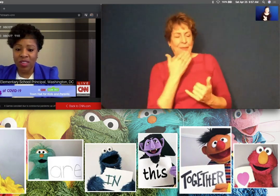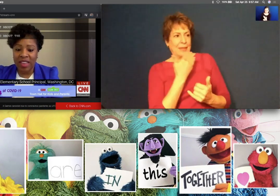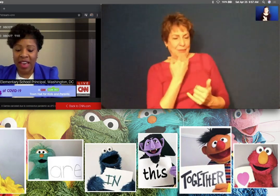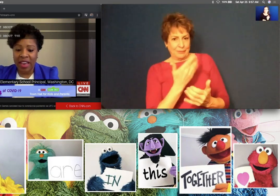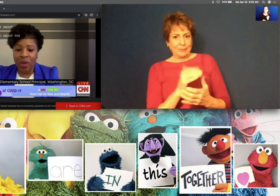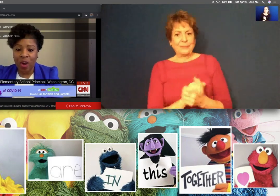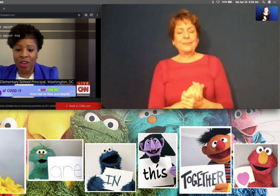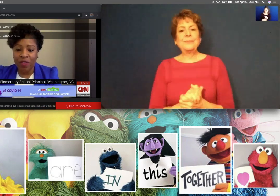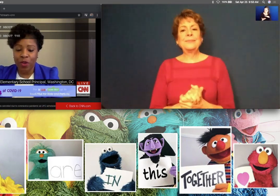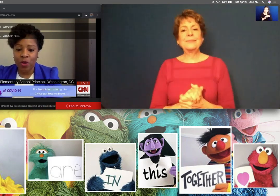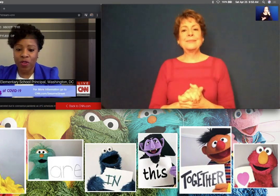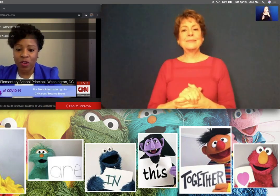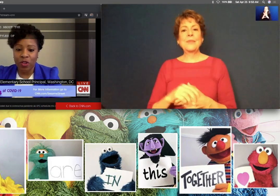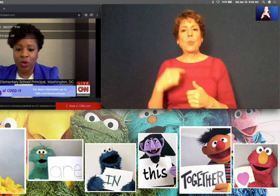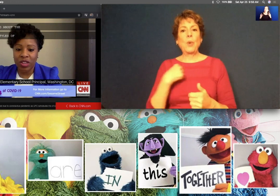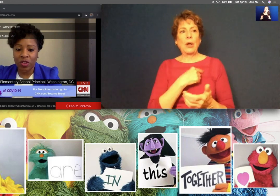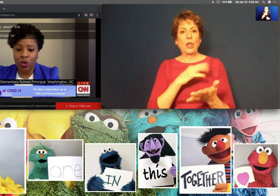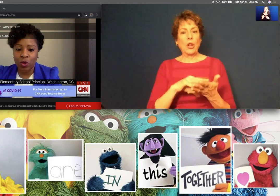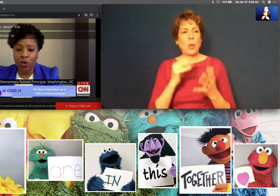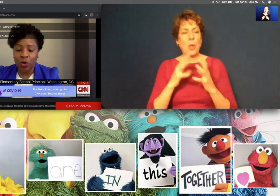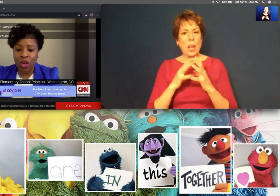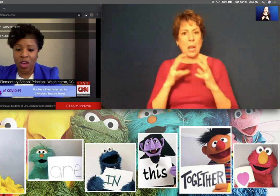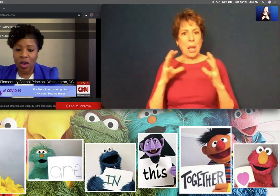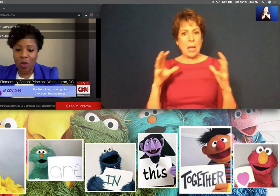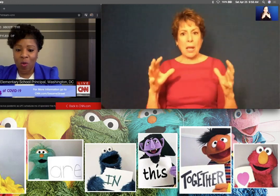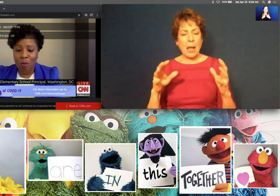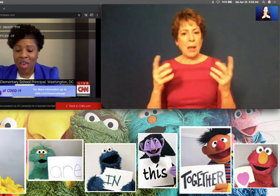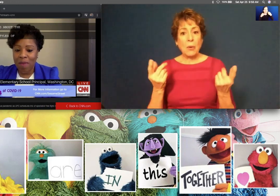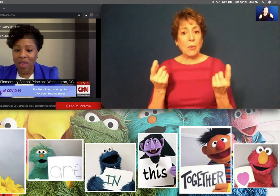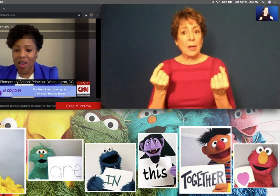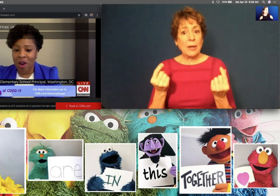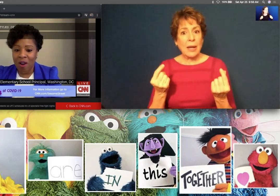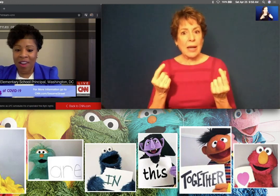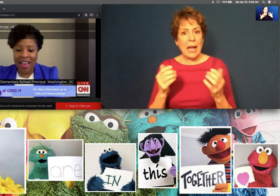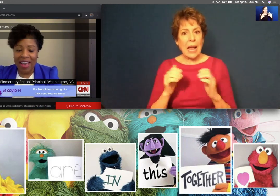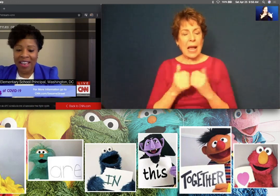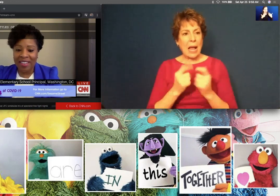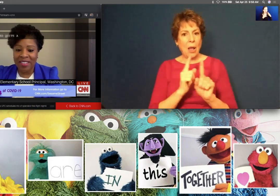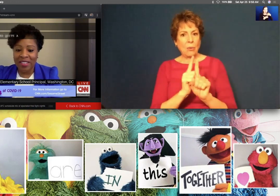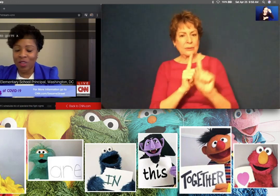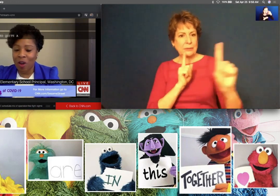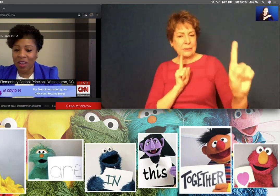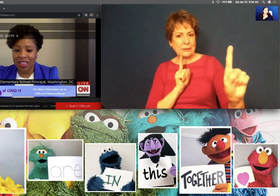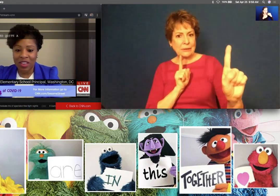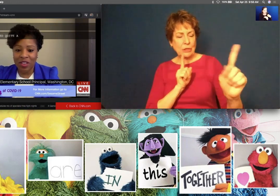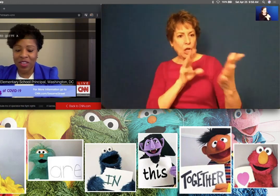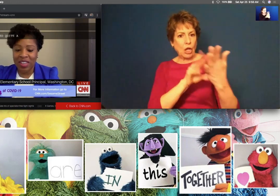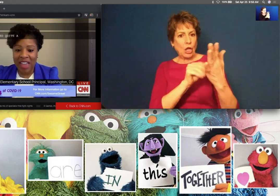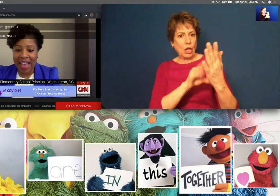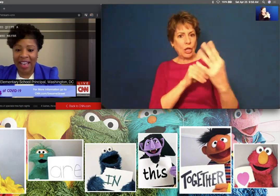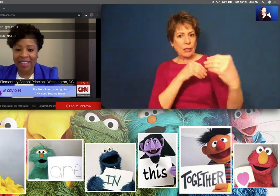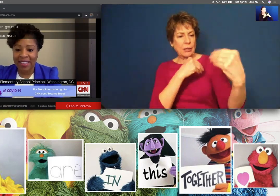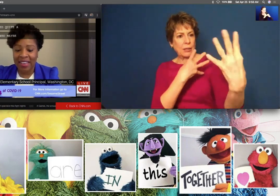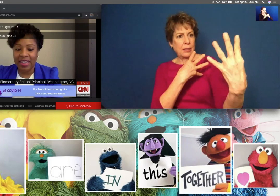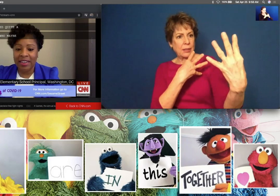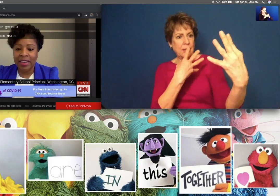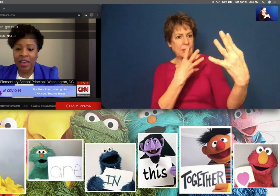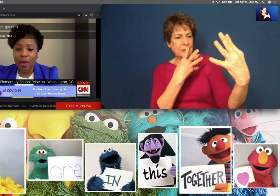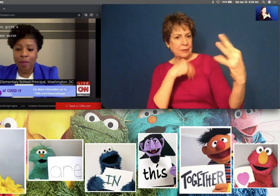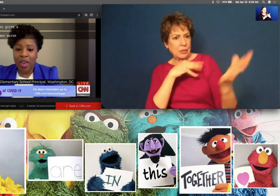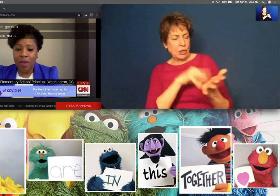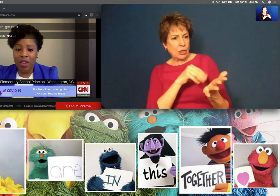of students. We've actually noticed that quite a few of our students who maybe aren't